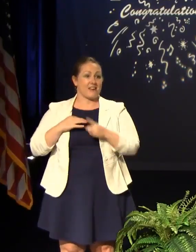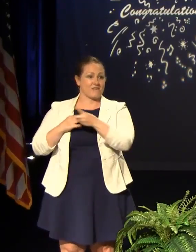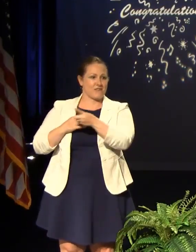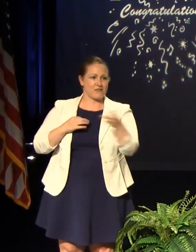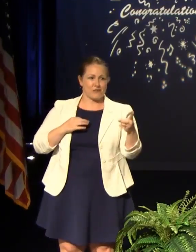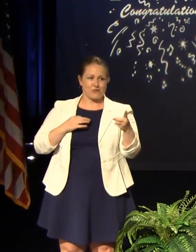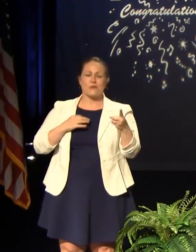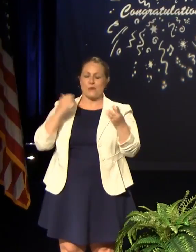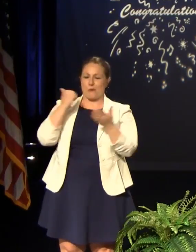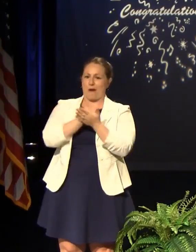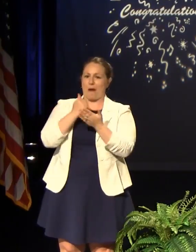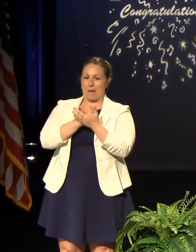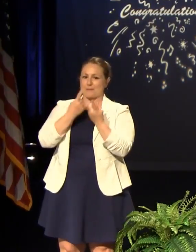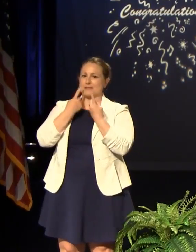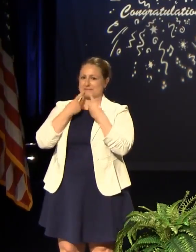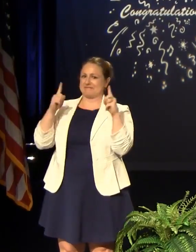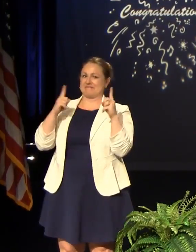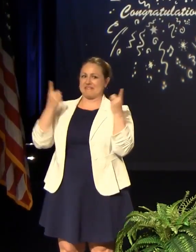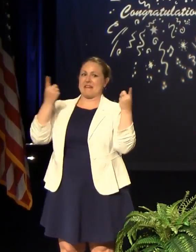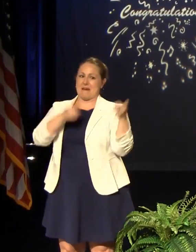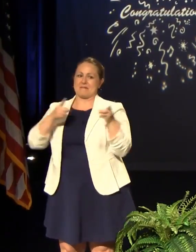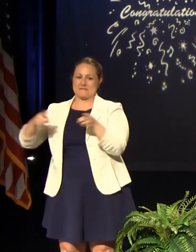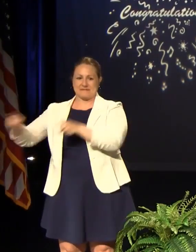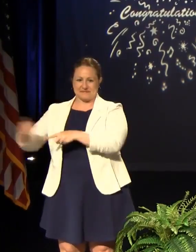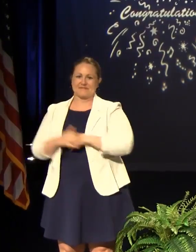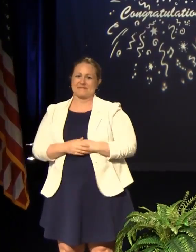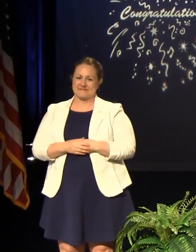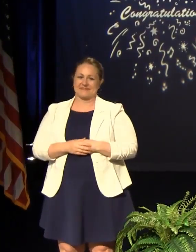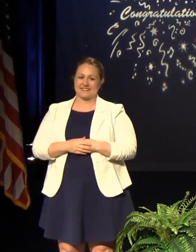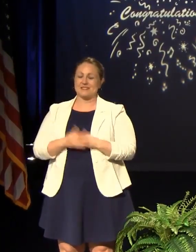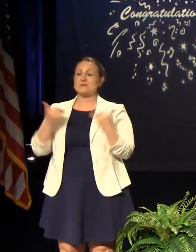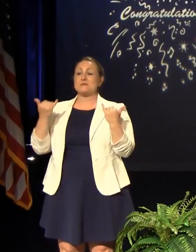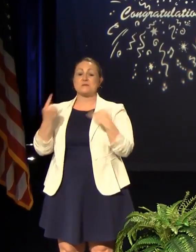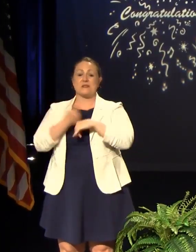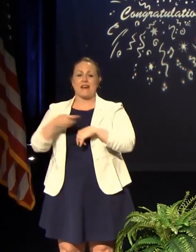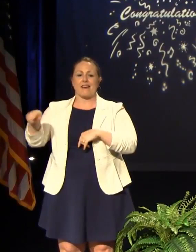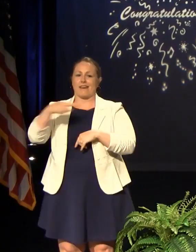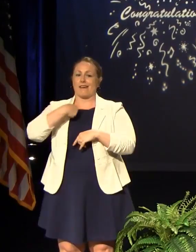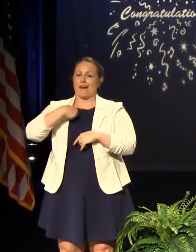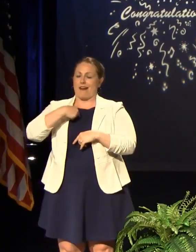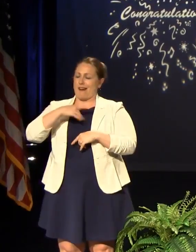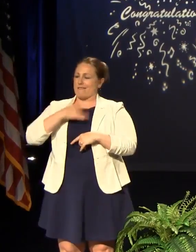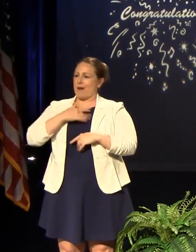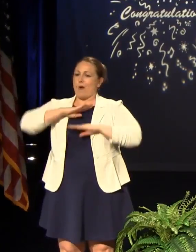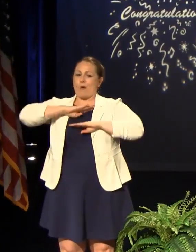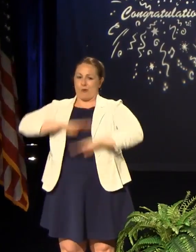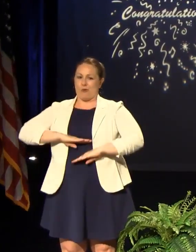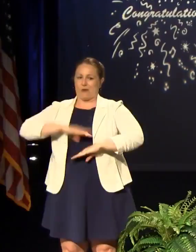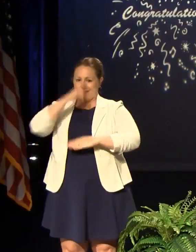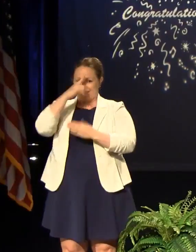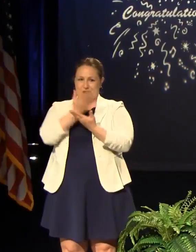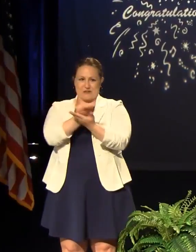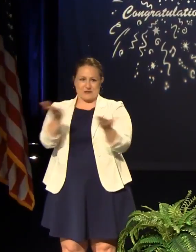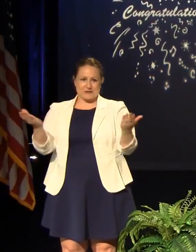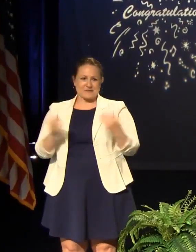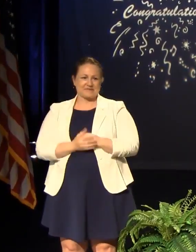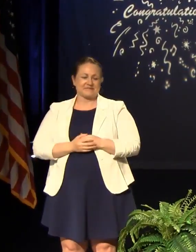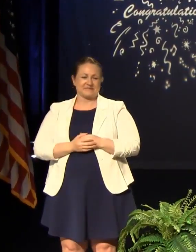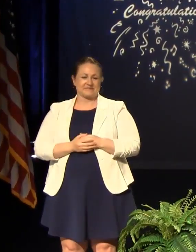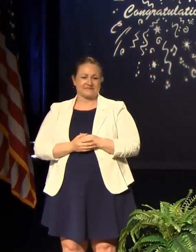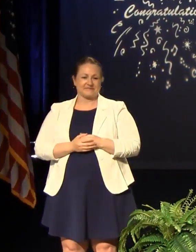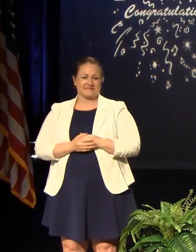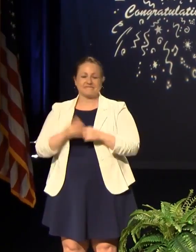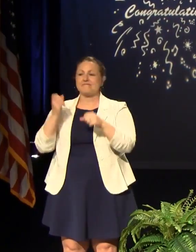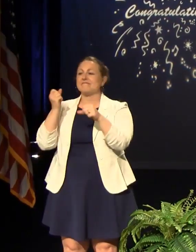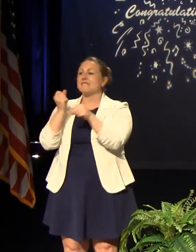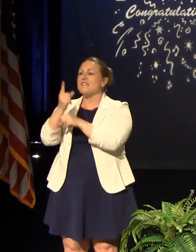happen. And today, I am relieved for you. Every year when I start thinking